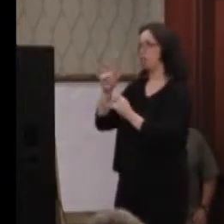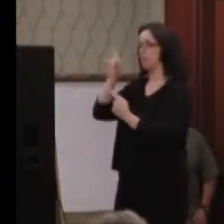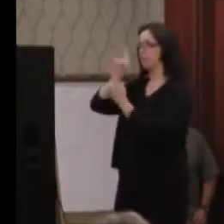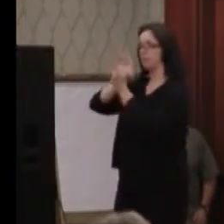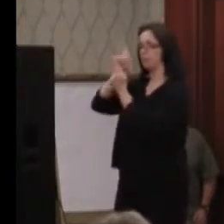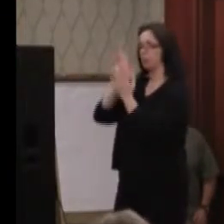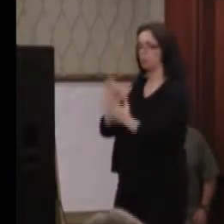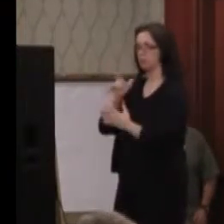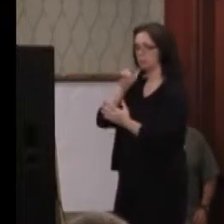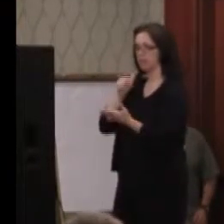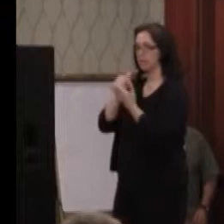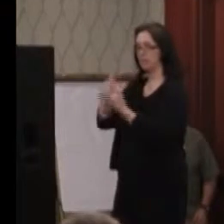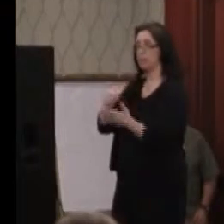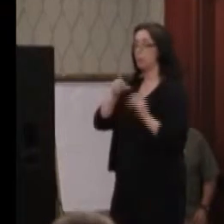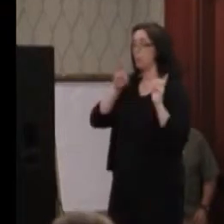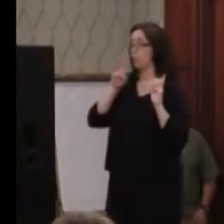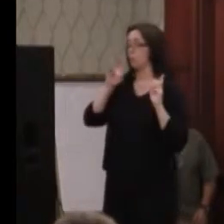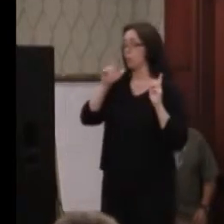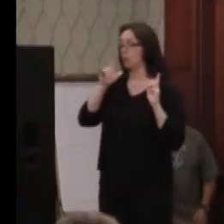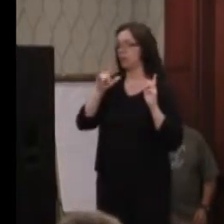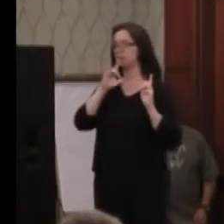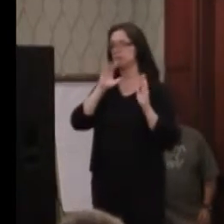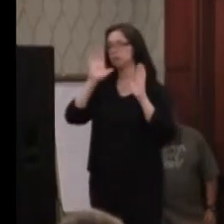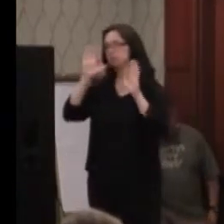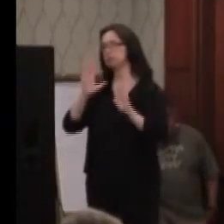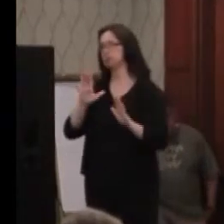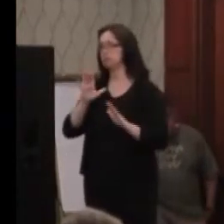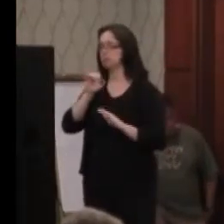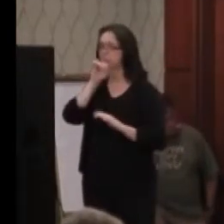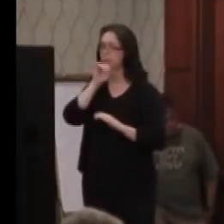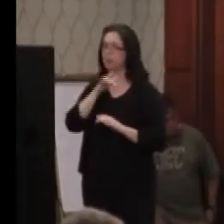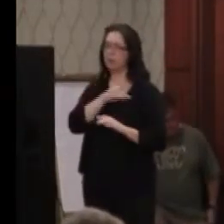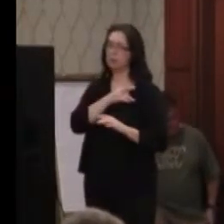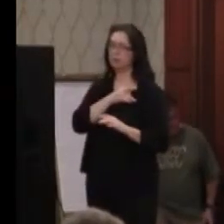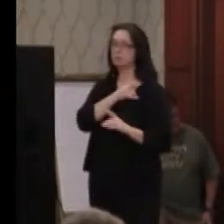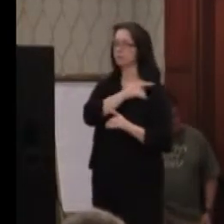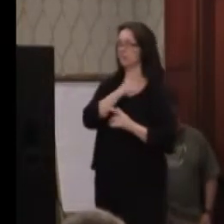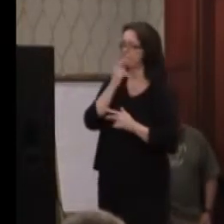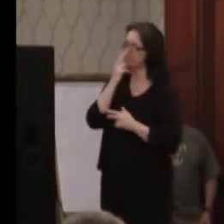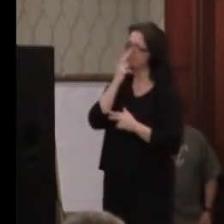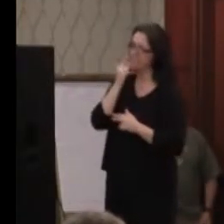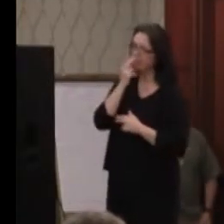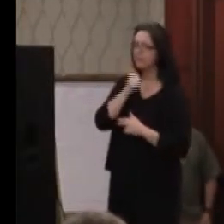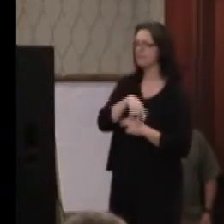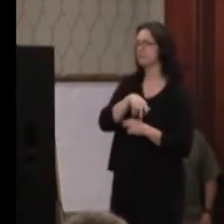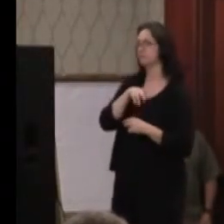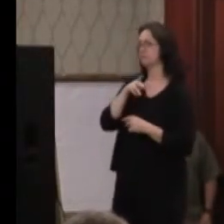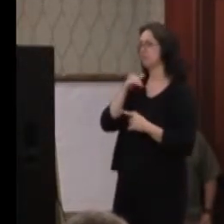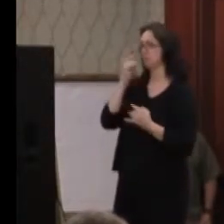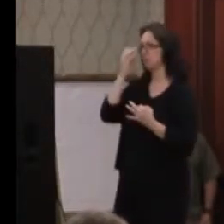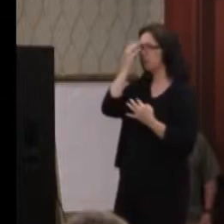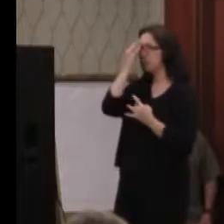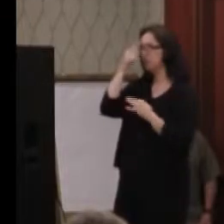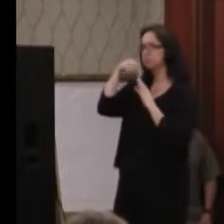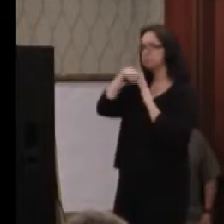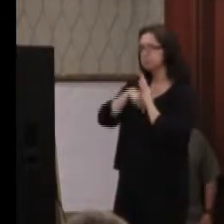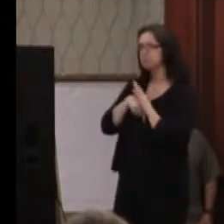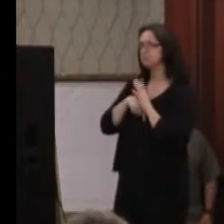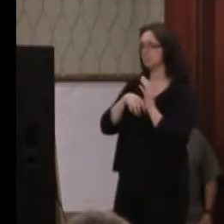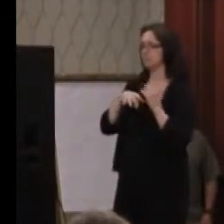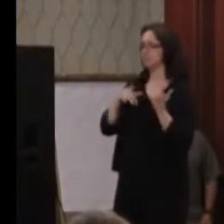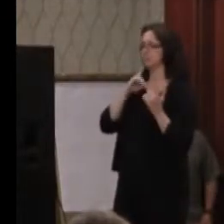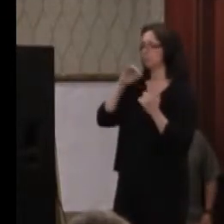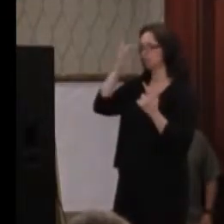mentors. Willie has a great heart. He's funny, he's a thoughtful man, and he's really